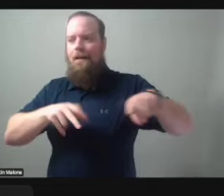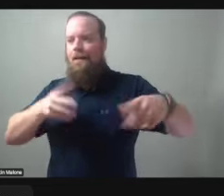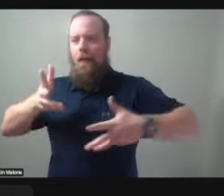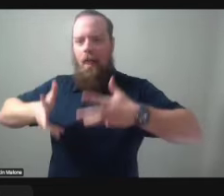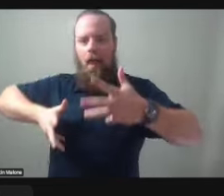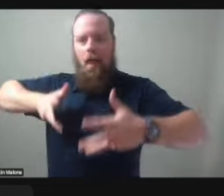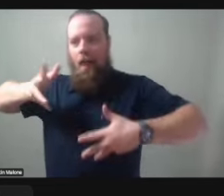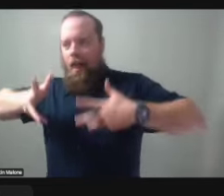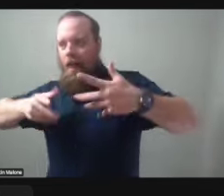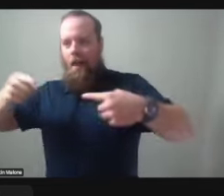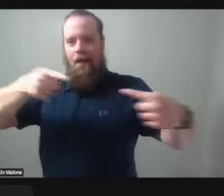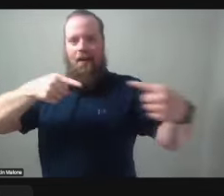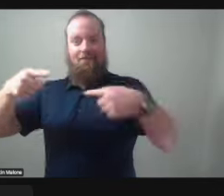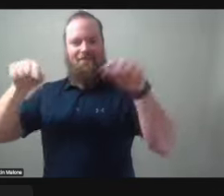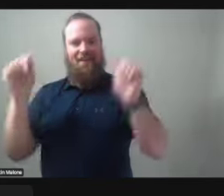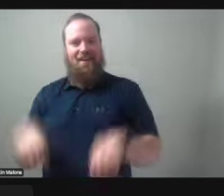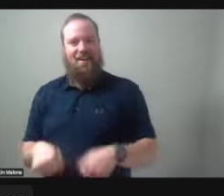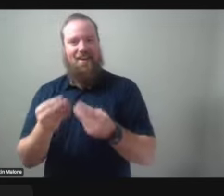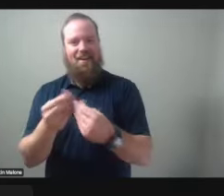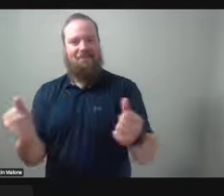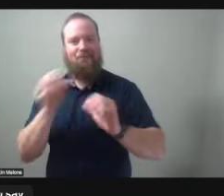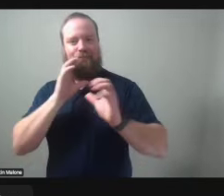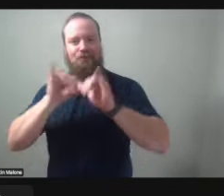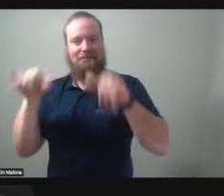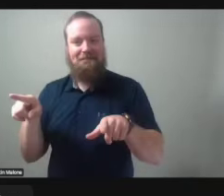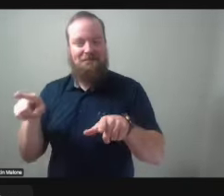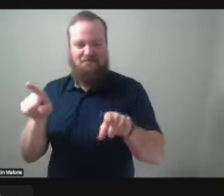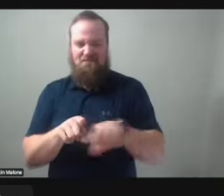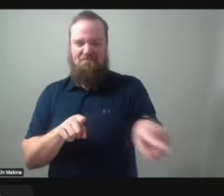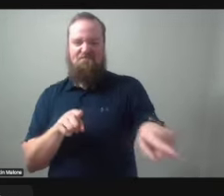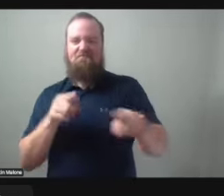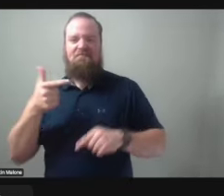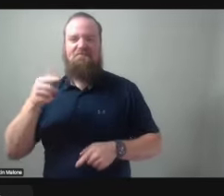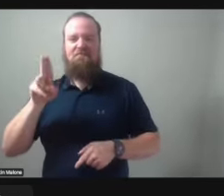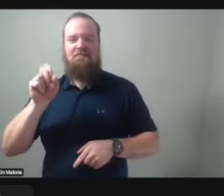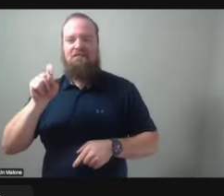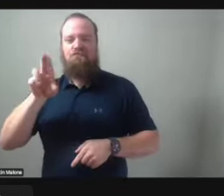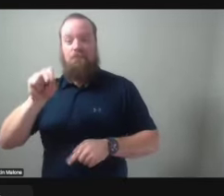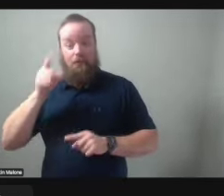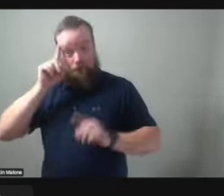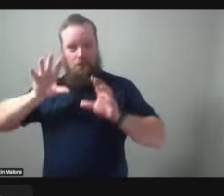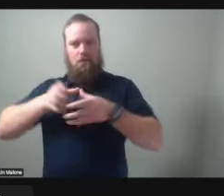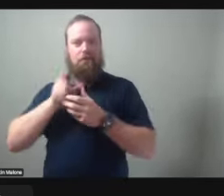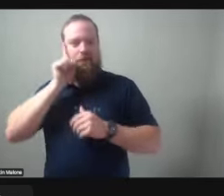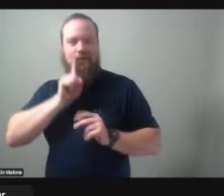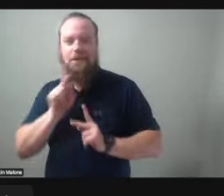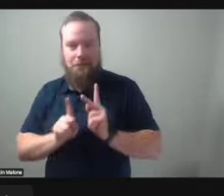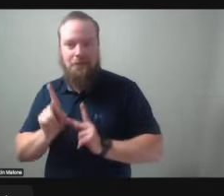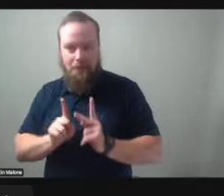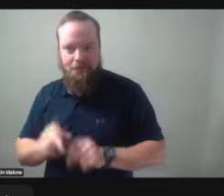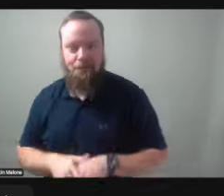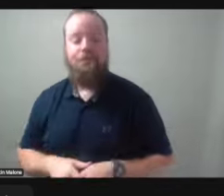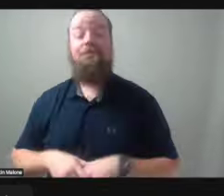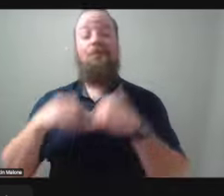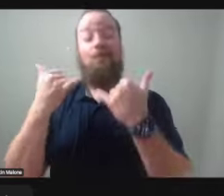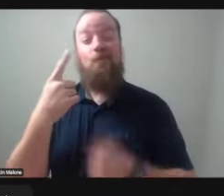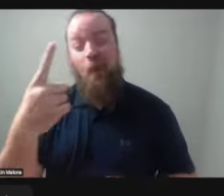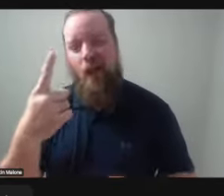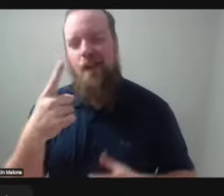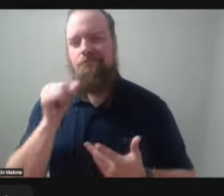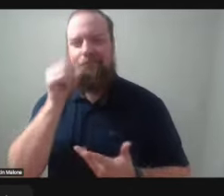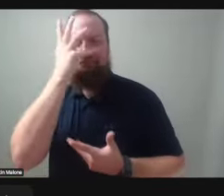And while somebody from America might go to Italy, they can't have a conversation or communicate, but maybe